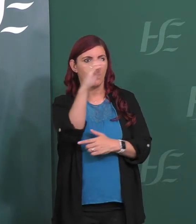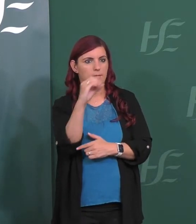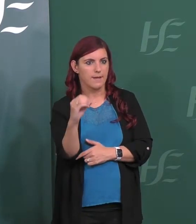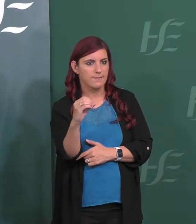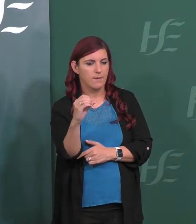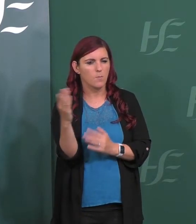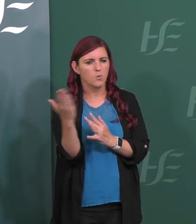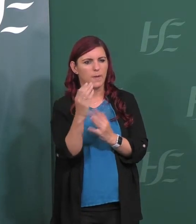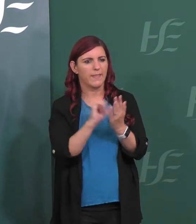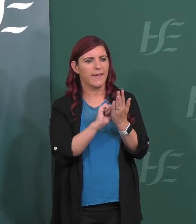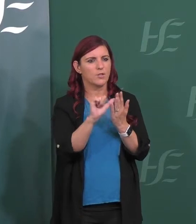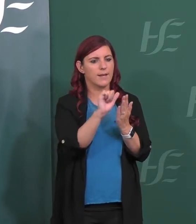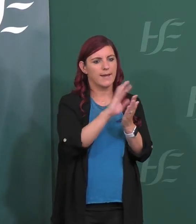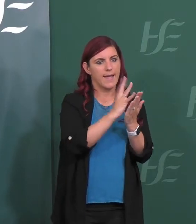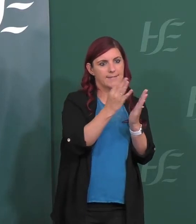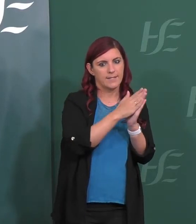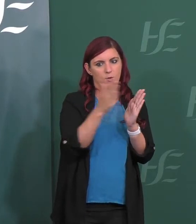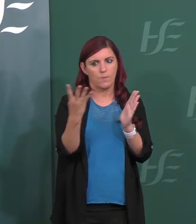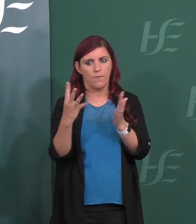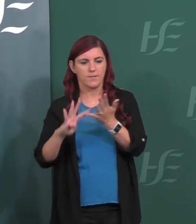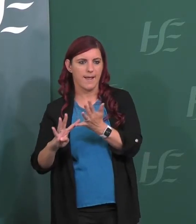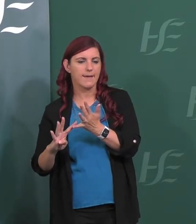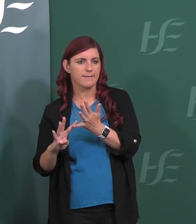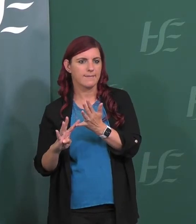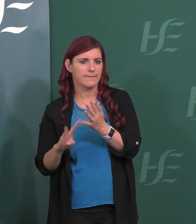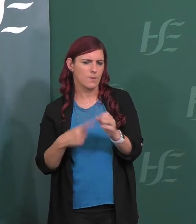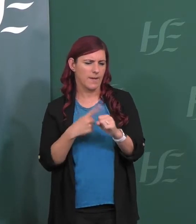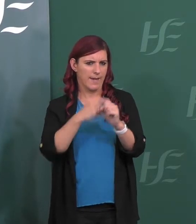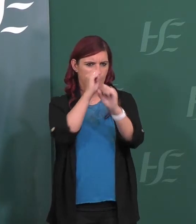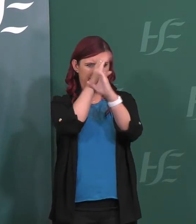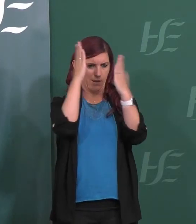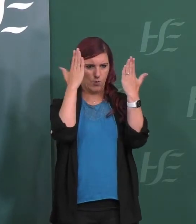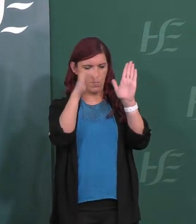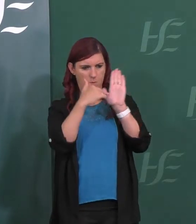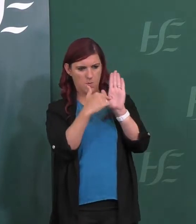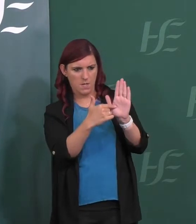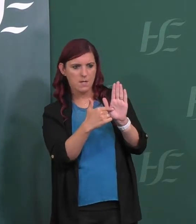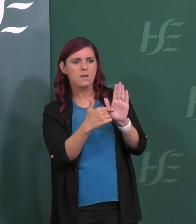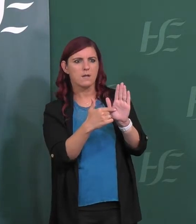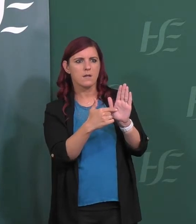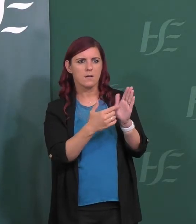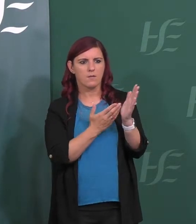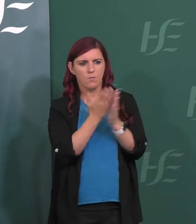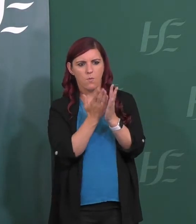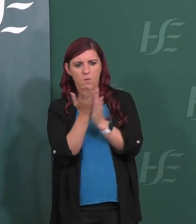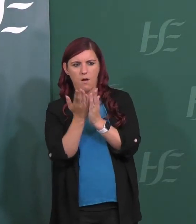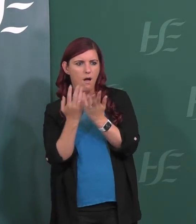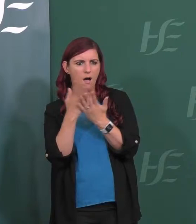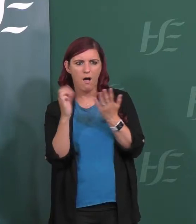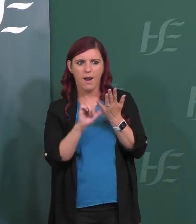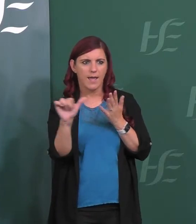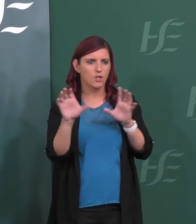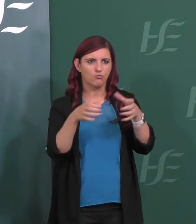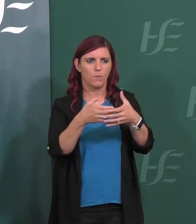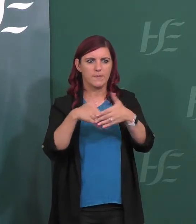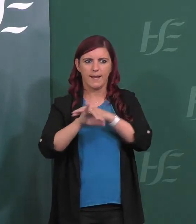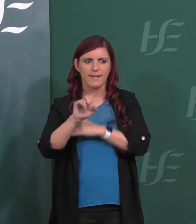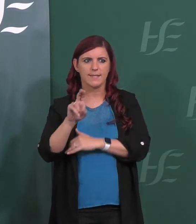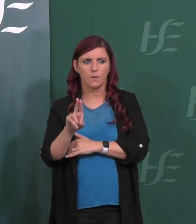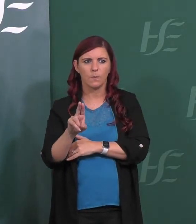were between the ages of 19 to 49. So again, a very clear demonstration across all age groups in terms of